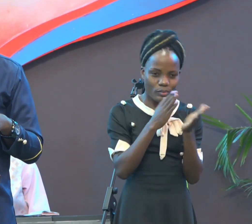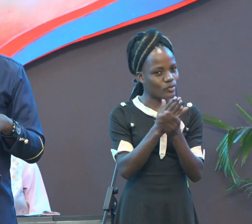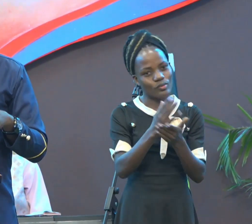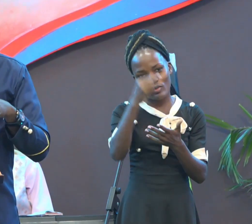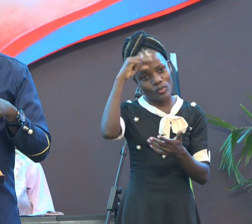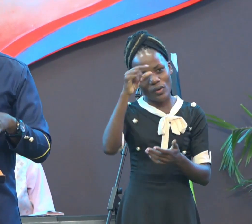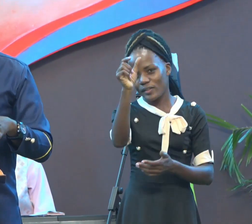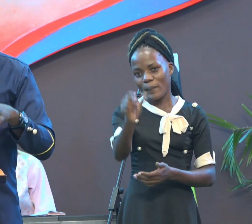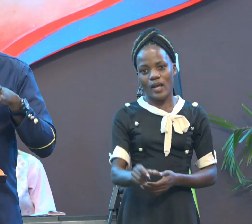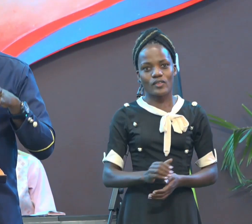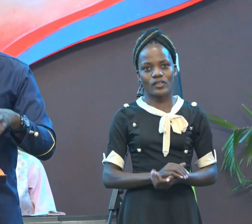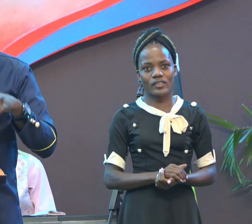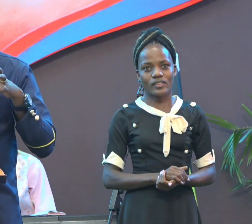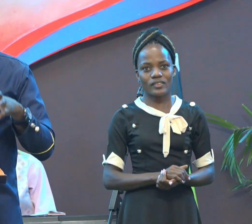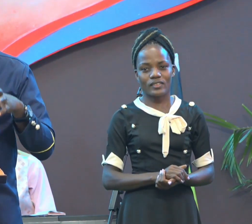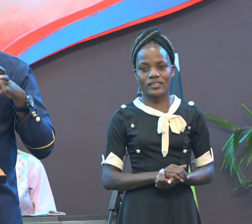sleep is